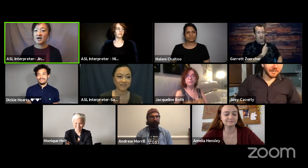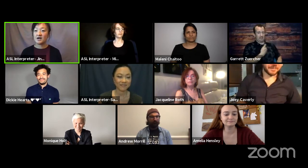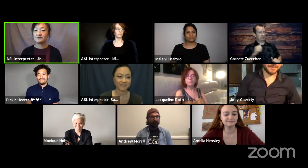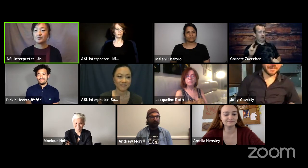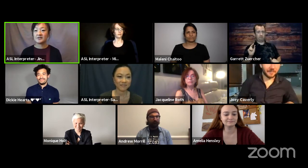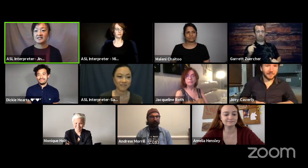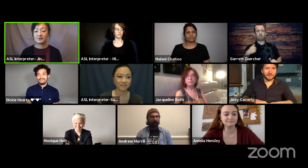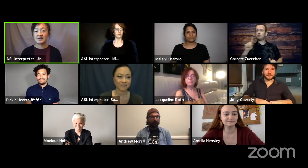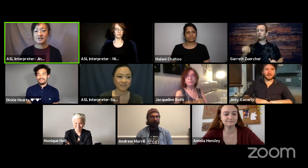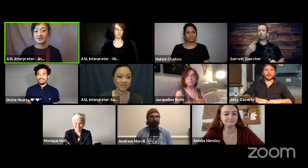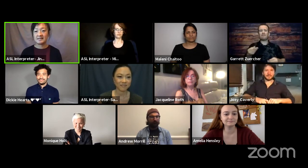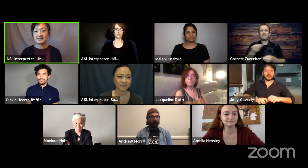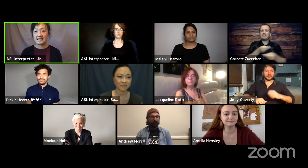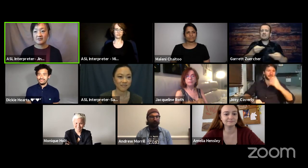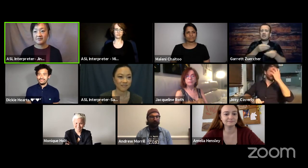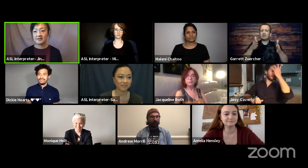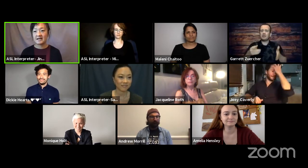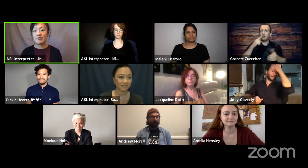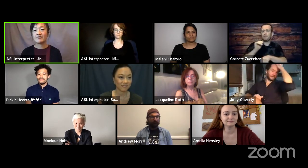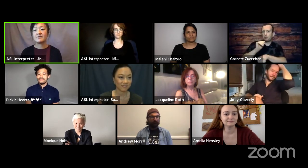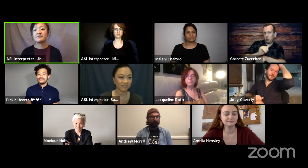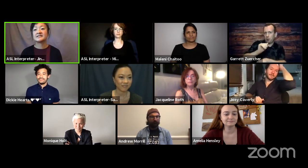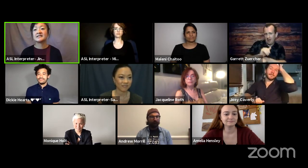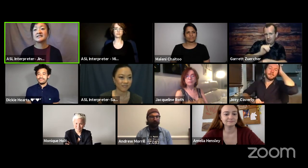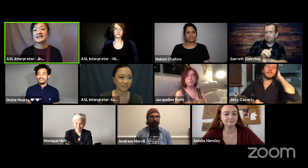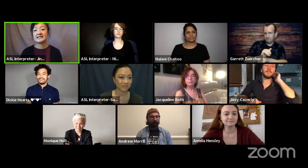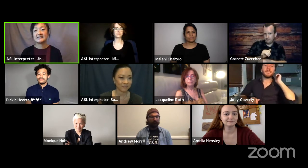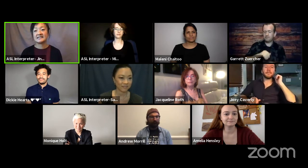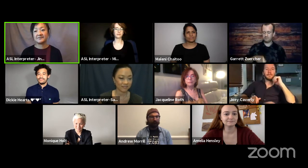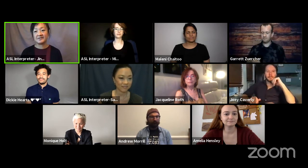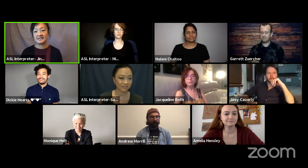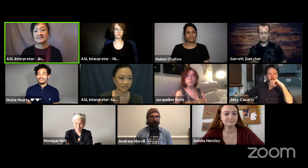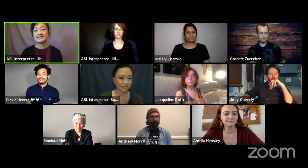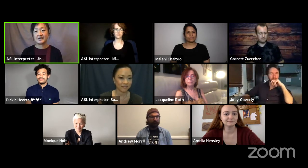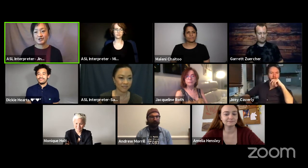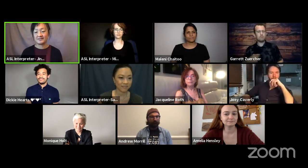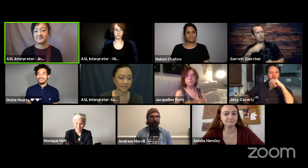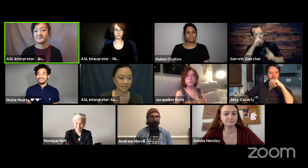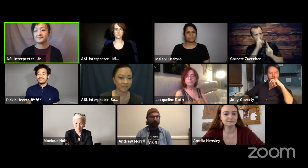involved with this production myself. However, I'm facilitating this evening's discussion.